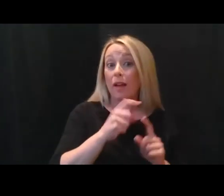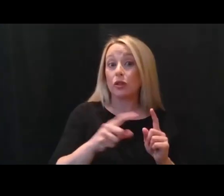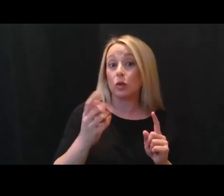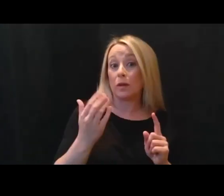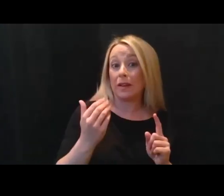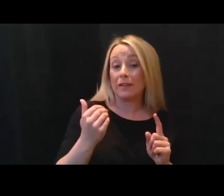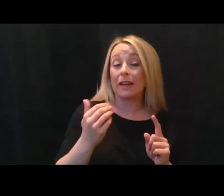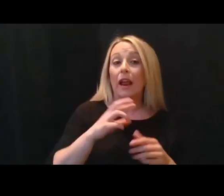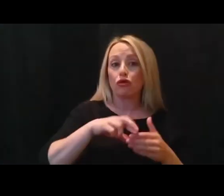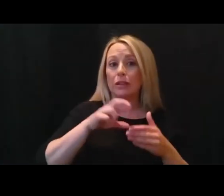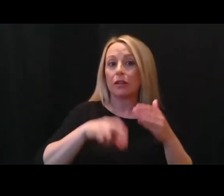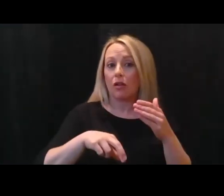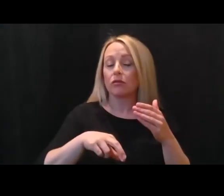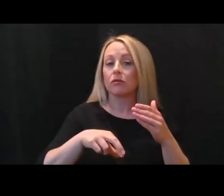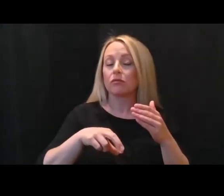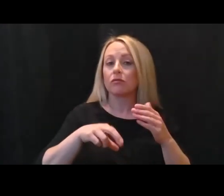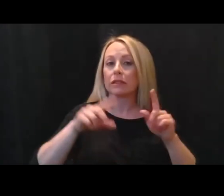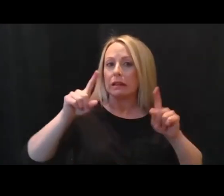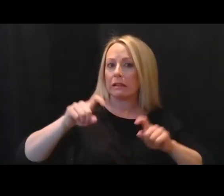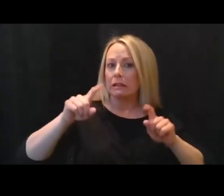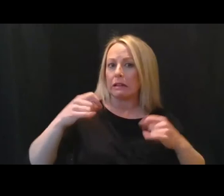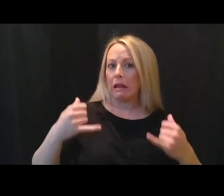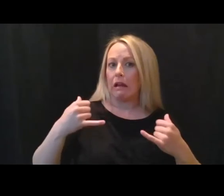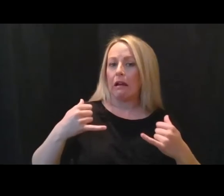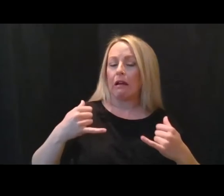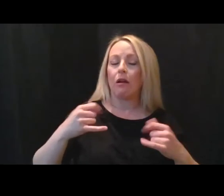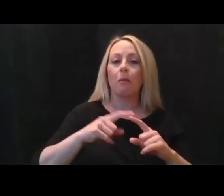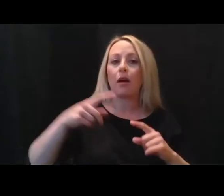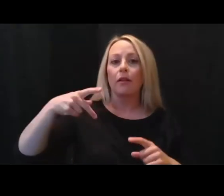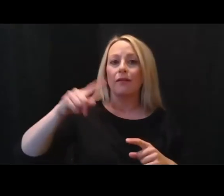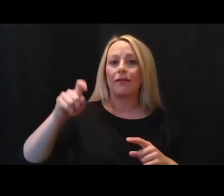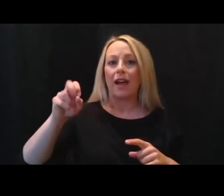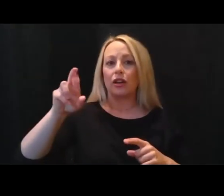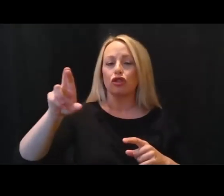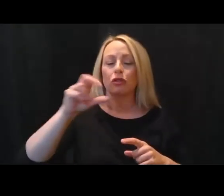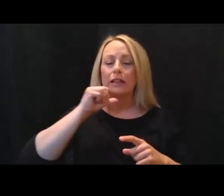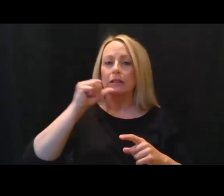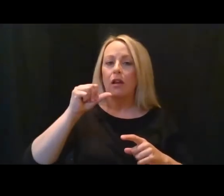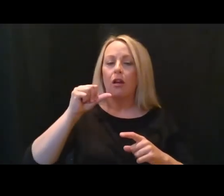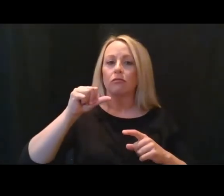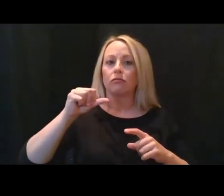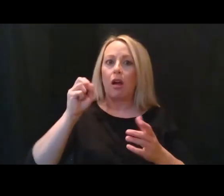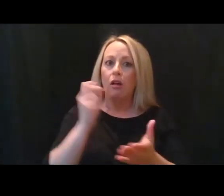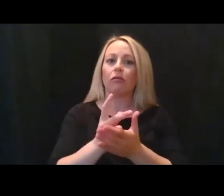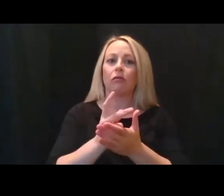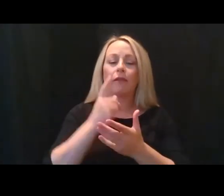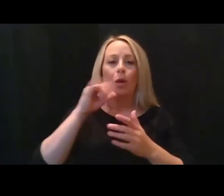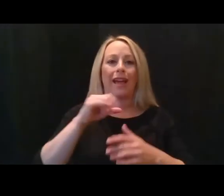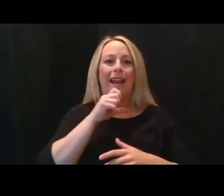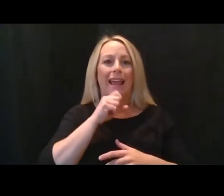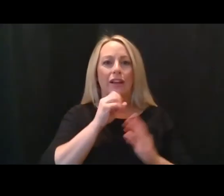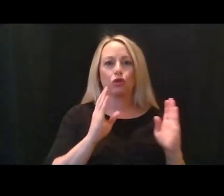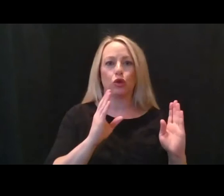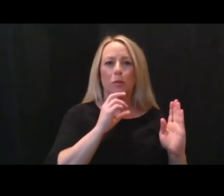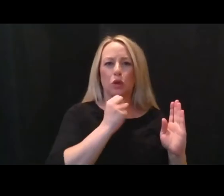the results look promising. However, Pfizer is not yet authorized for this age group. We have